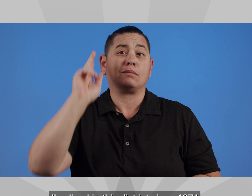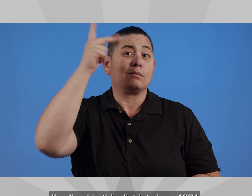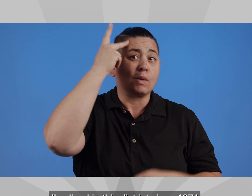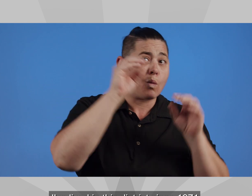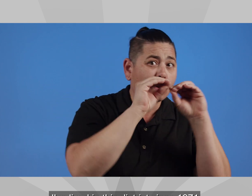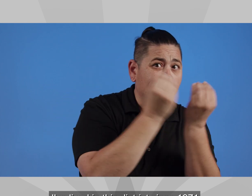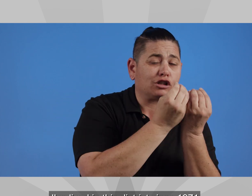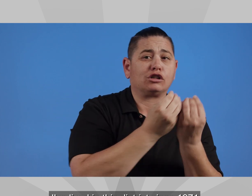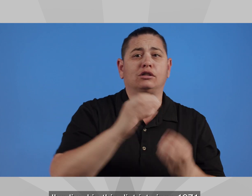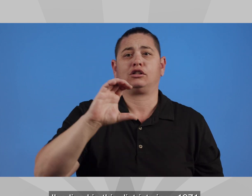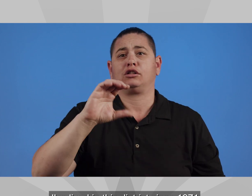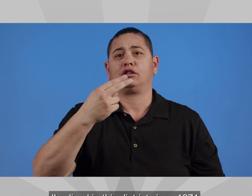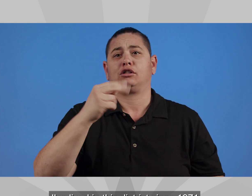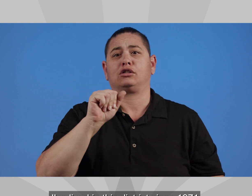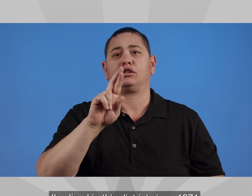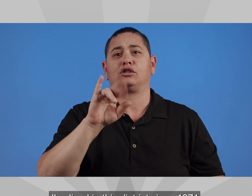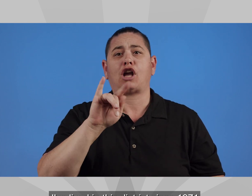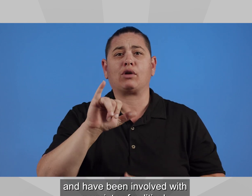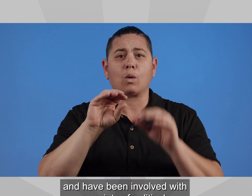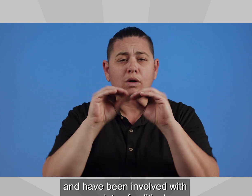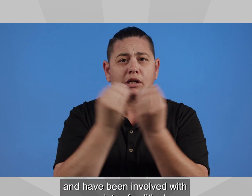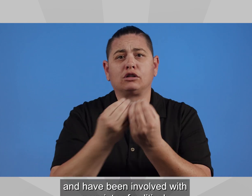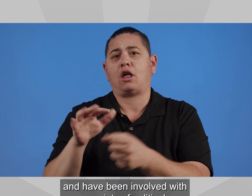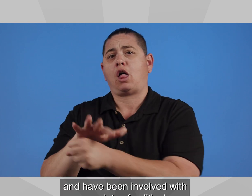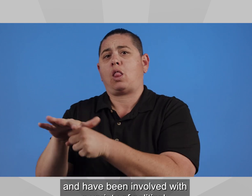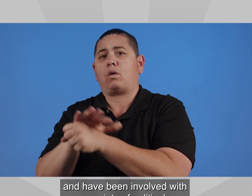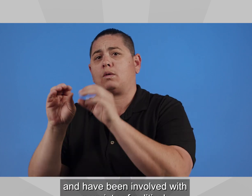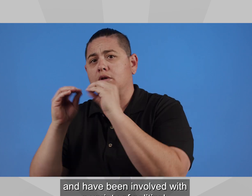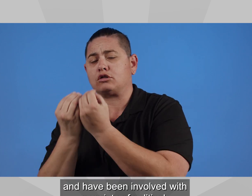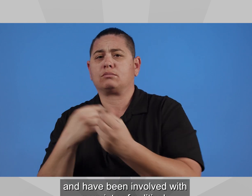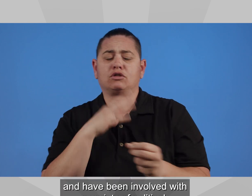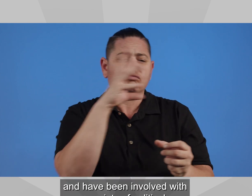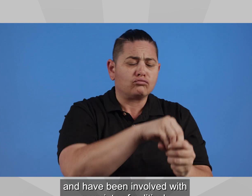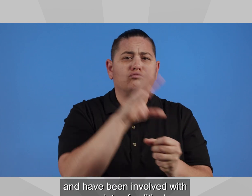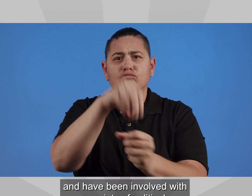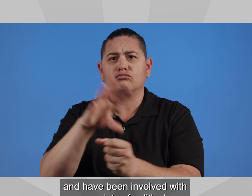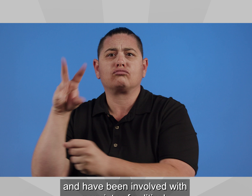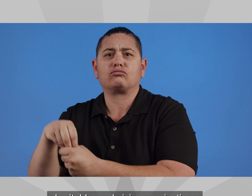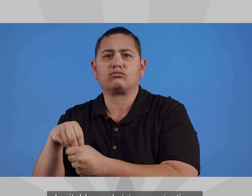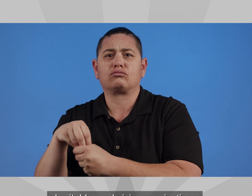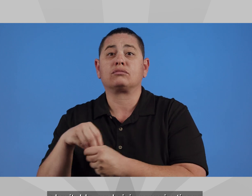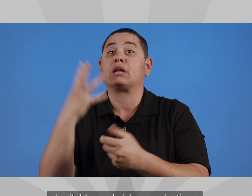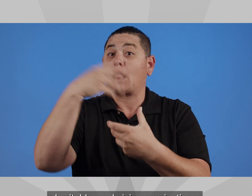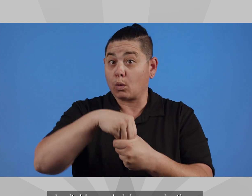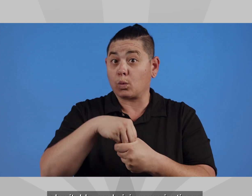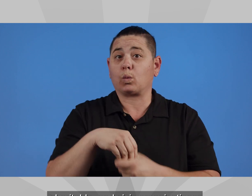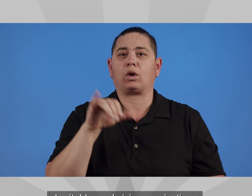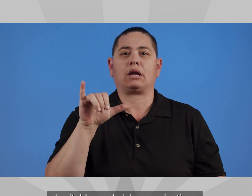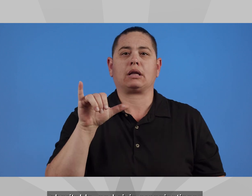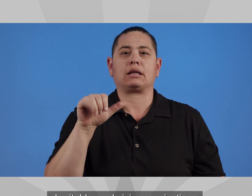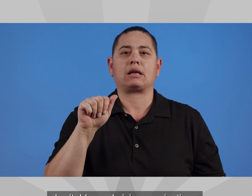I've lived in this district since 1971 and have been involved with a variety of political, charitable, and